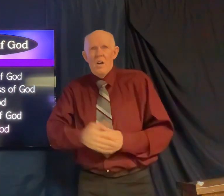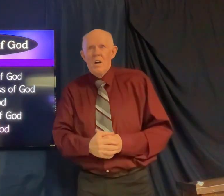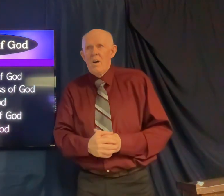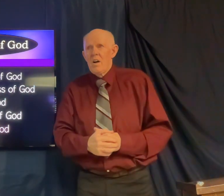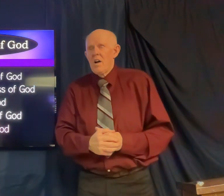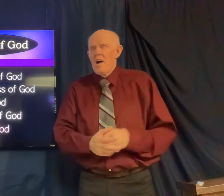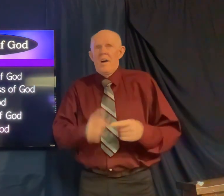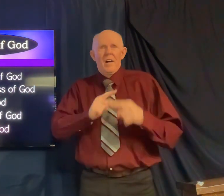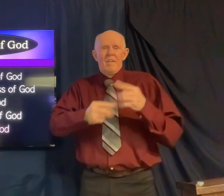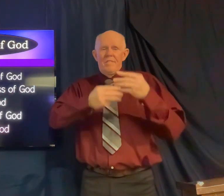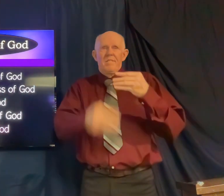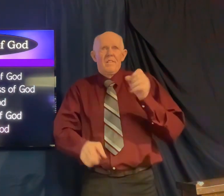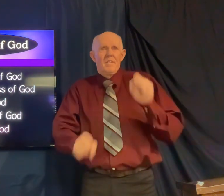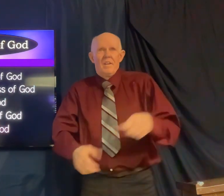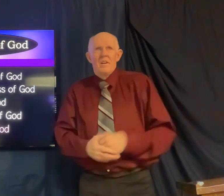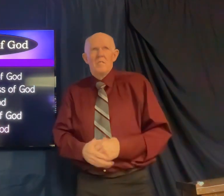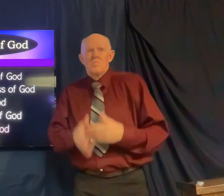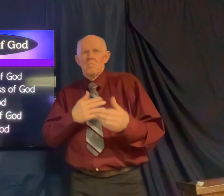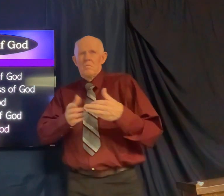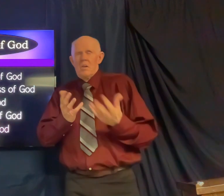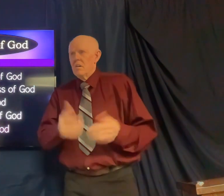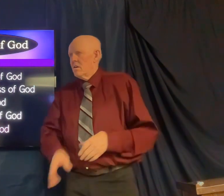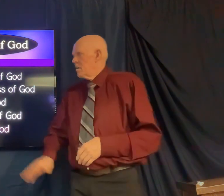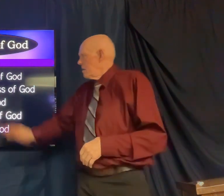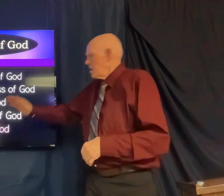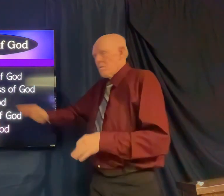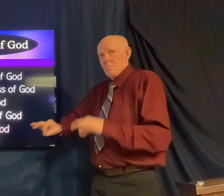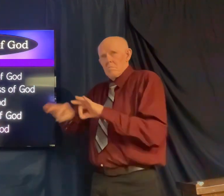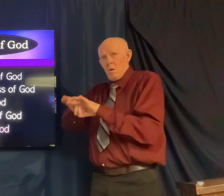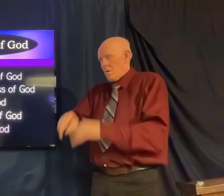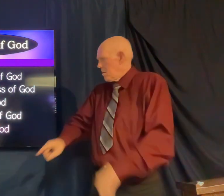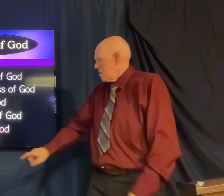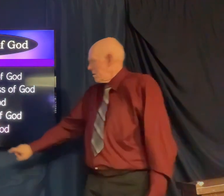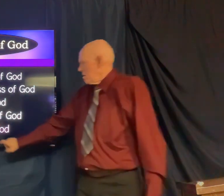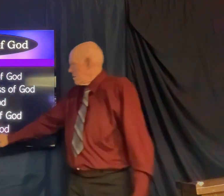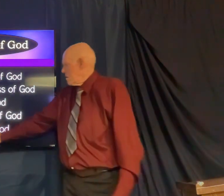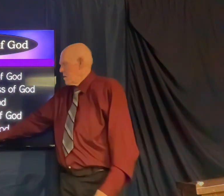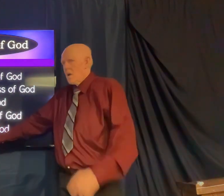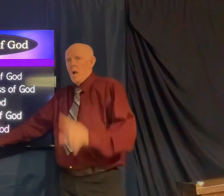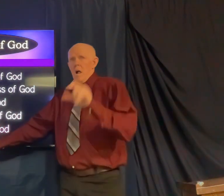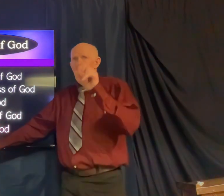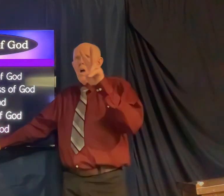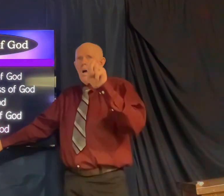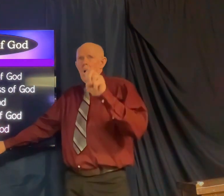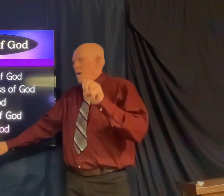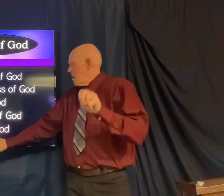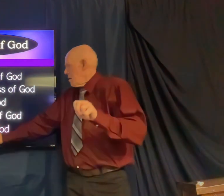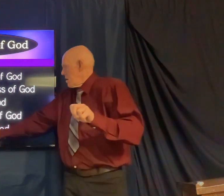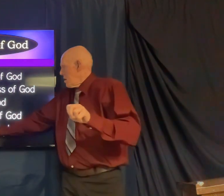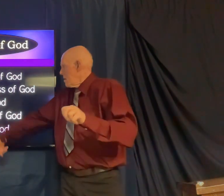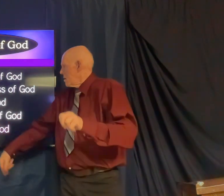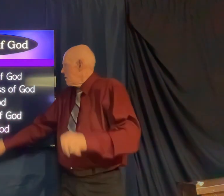His word doesn't fail. There are many more we could add. But this one, the unfailing love of